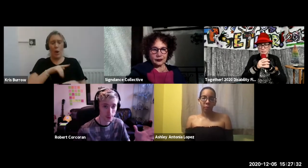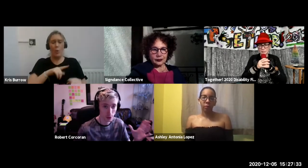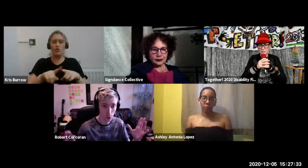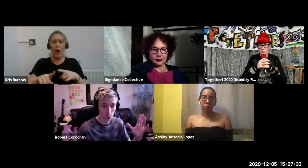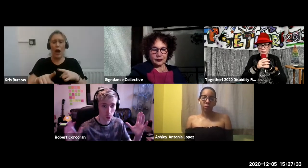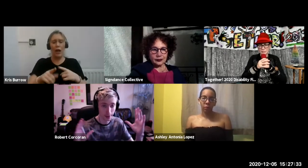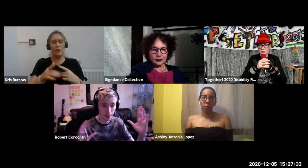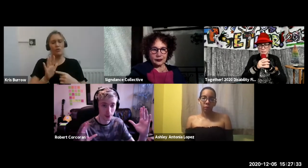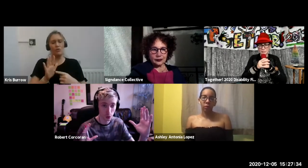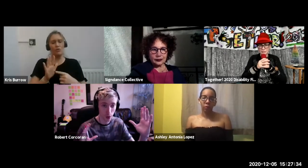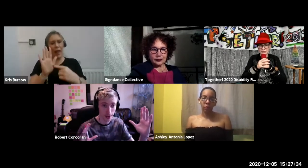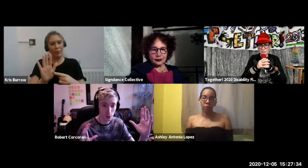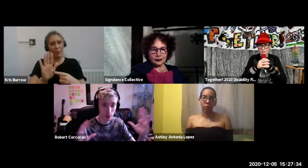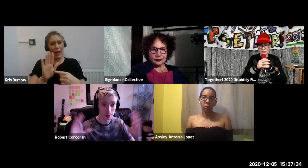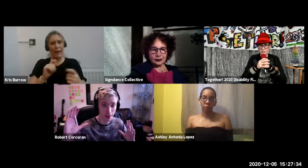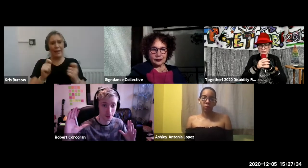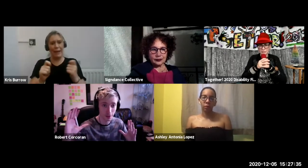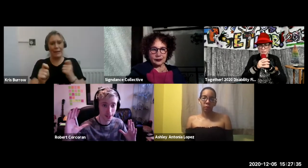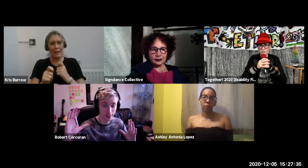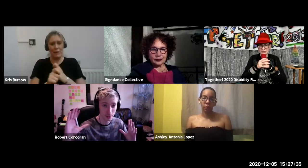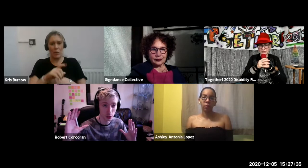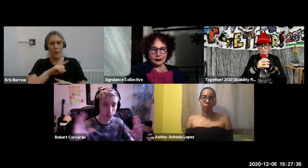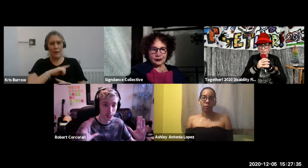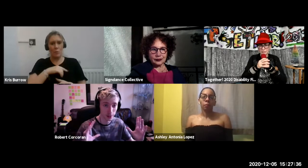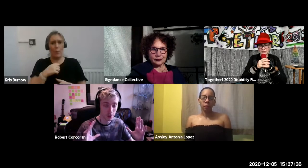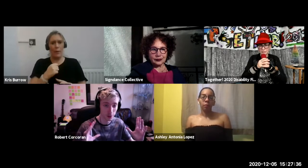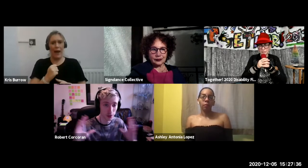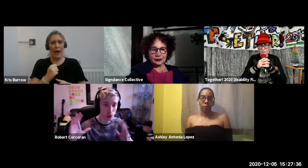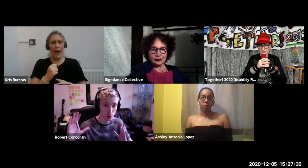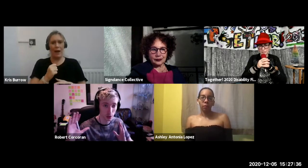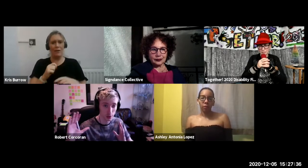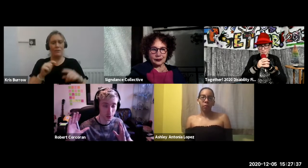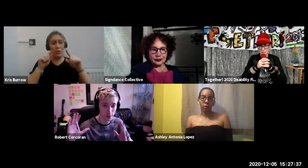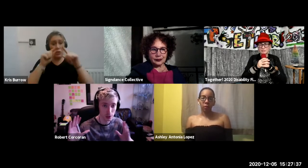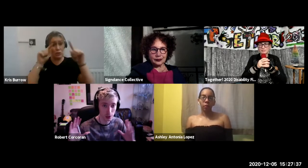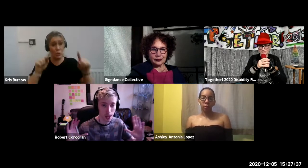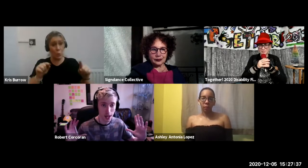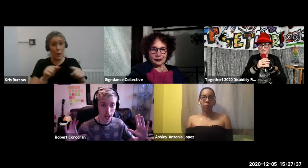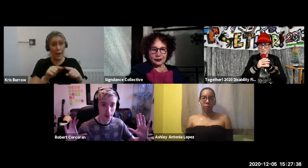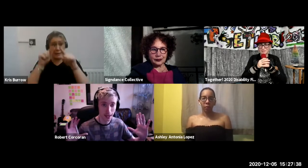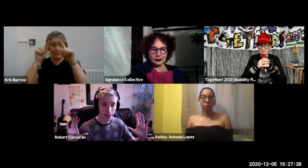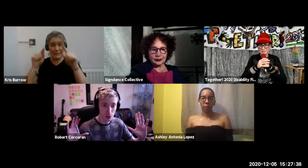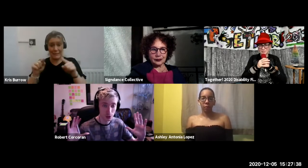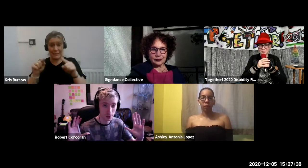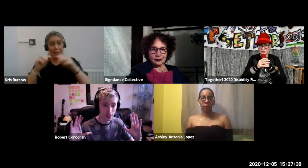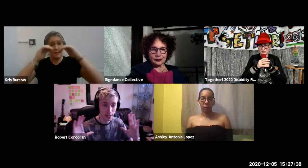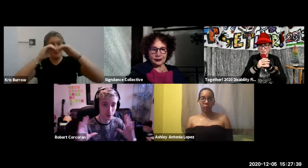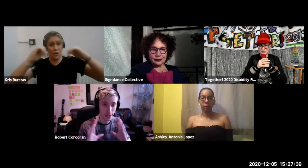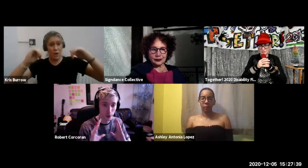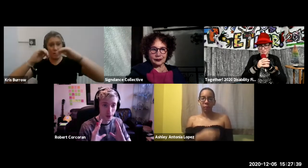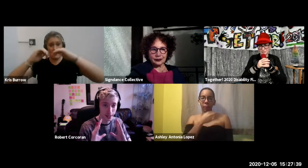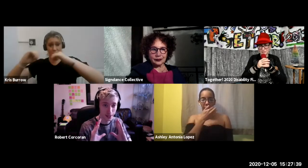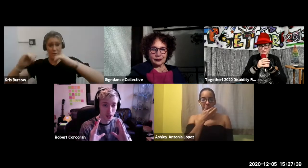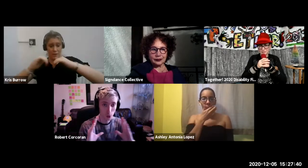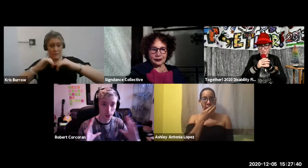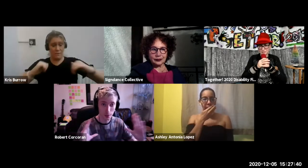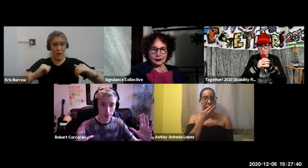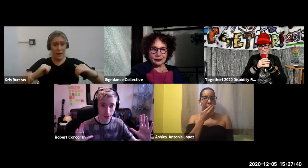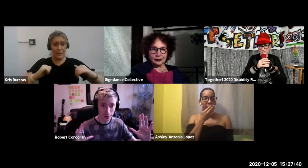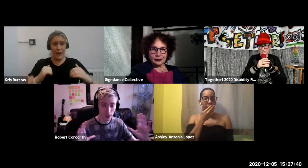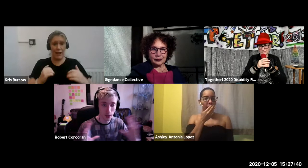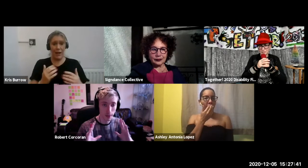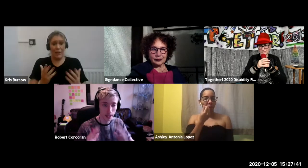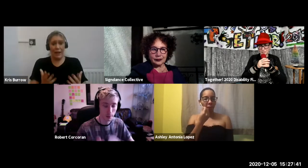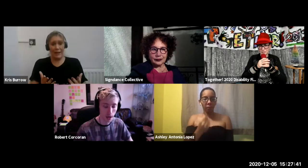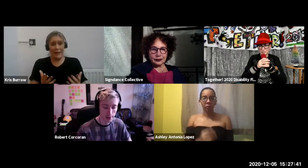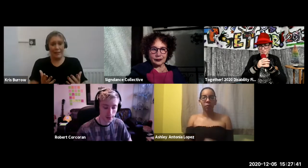And so we get these squares, we start divided using Leela's footage, Assault's footage. And then, as you can see, every now and then we come together,